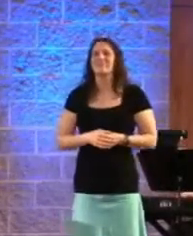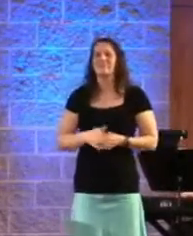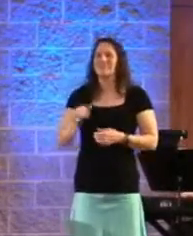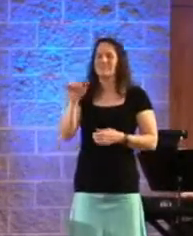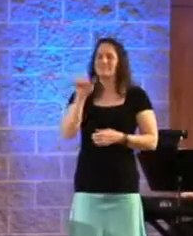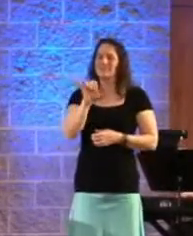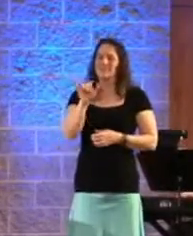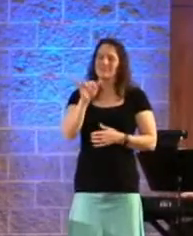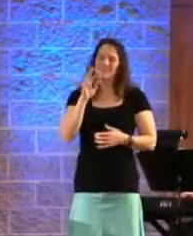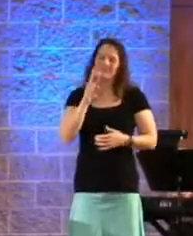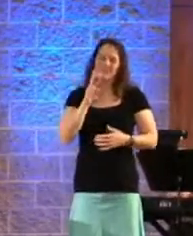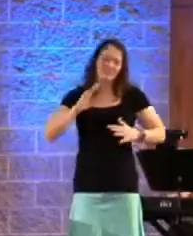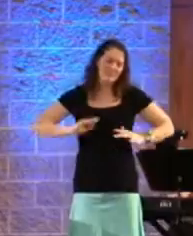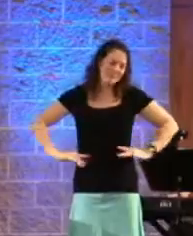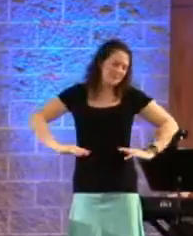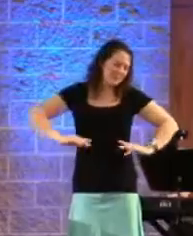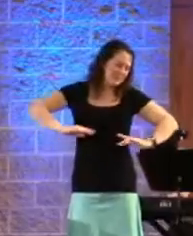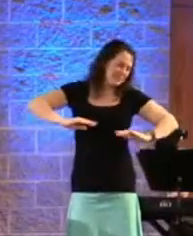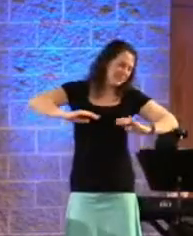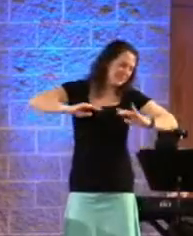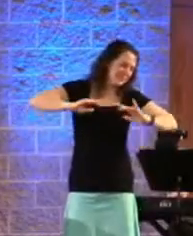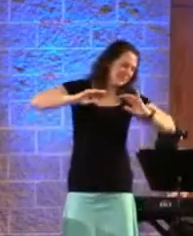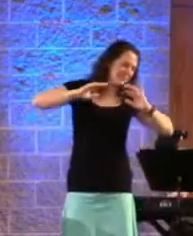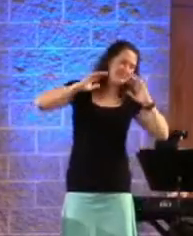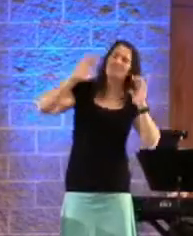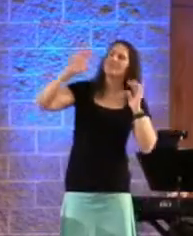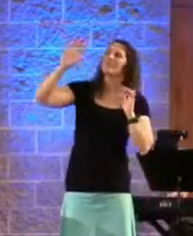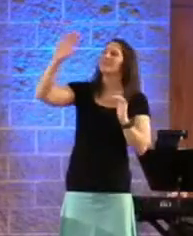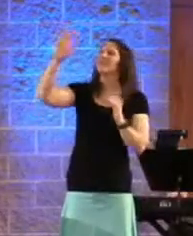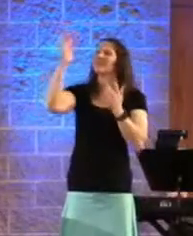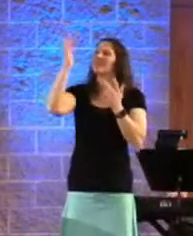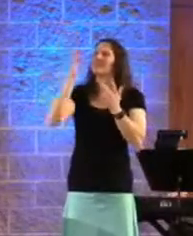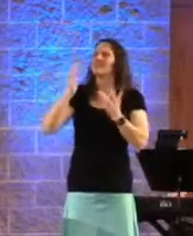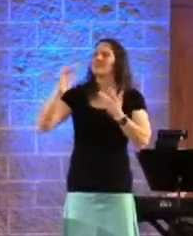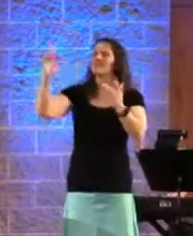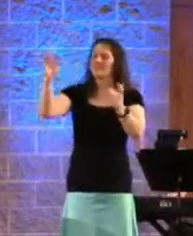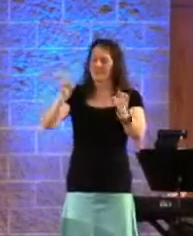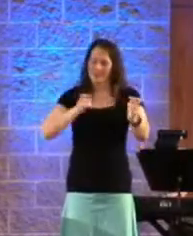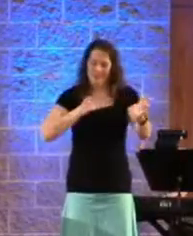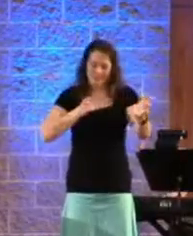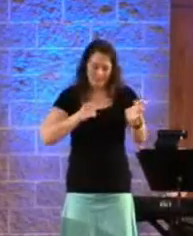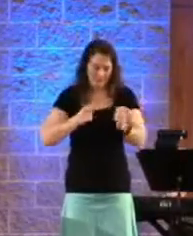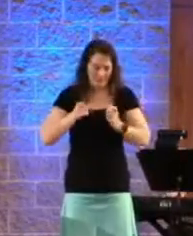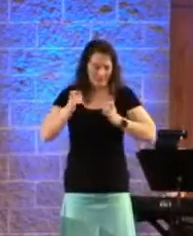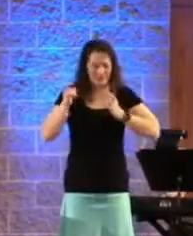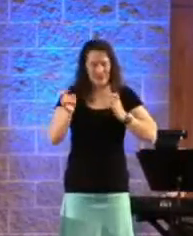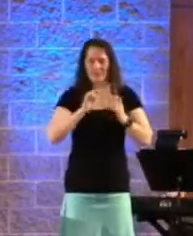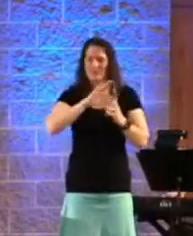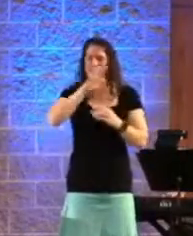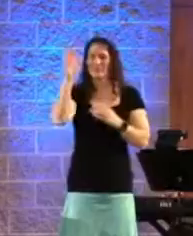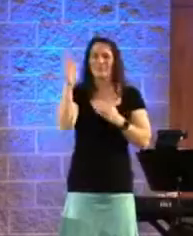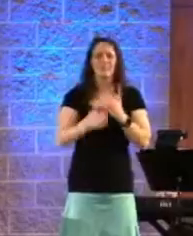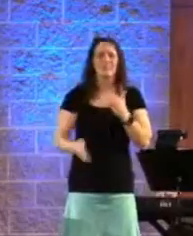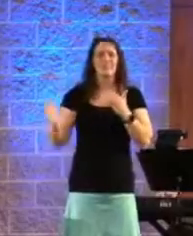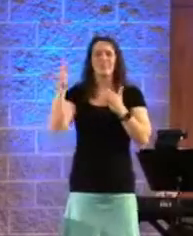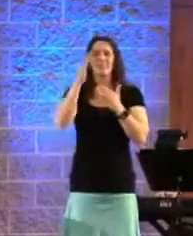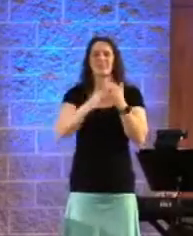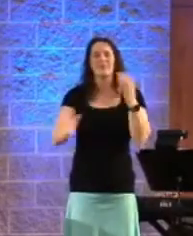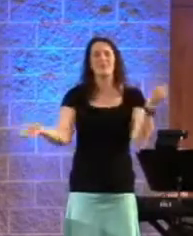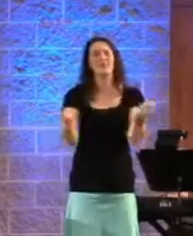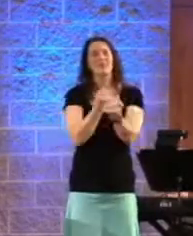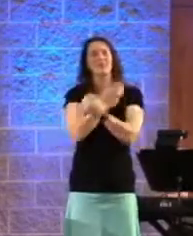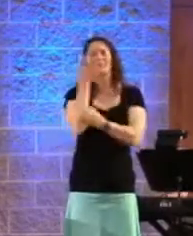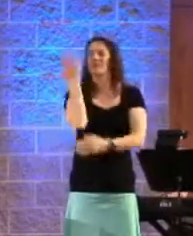a flood, mercy reigns. Unending